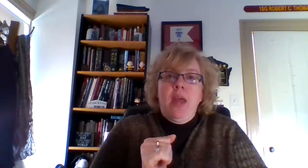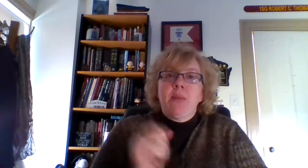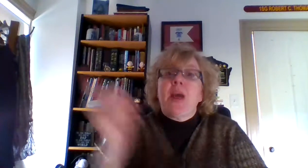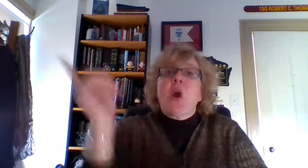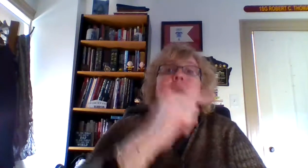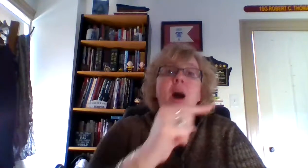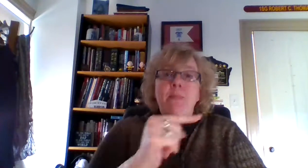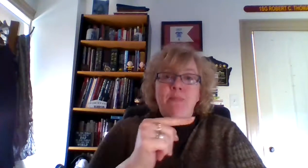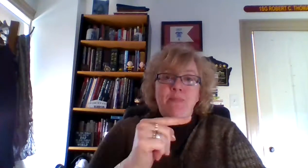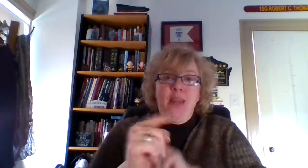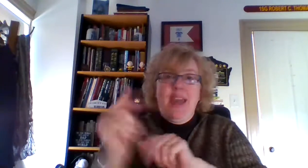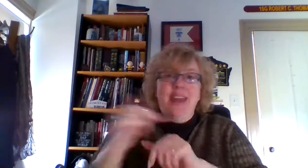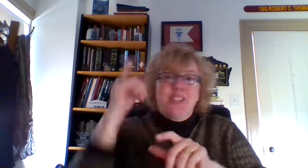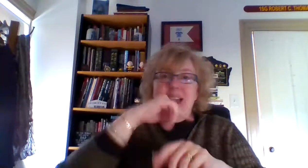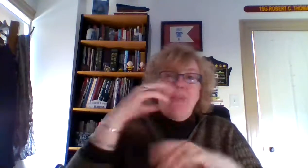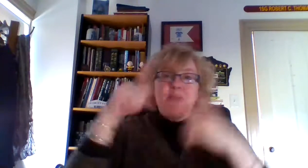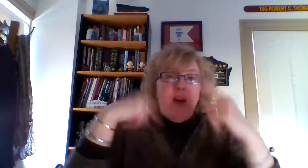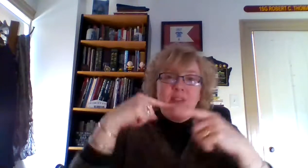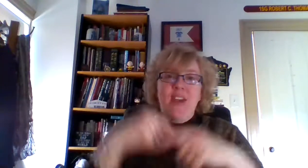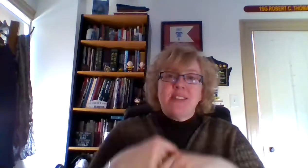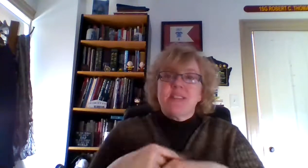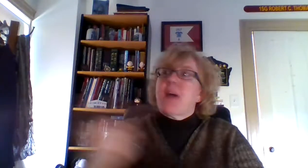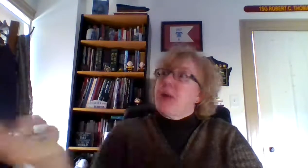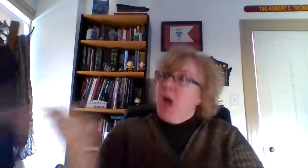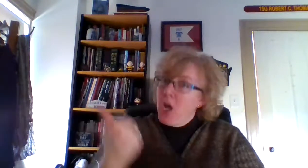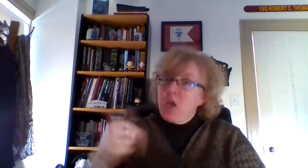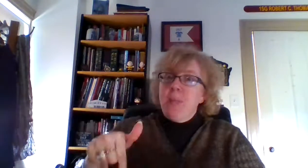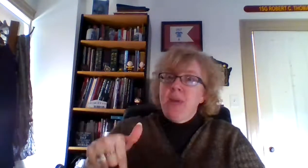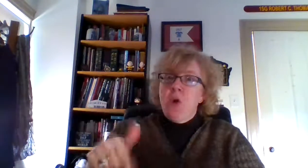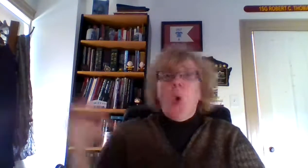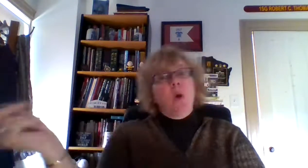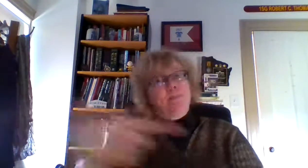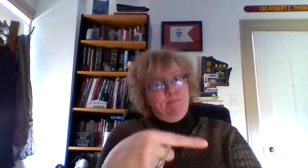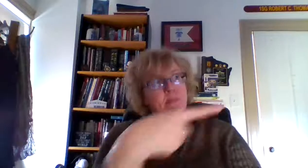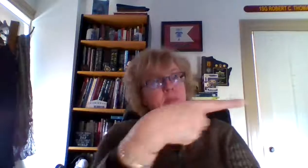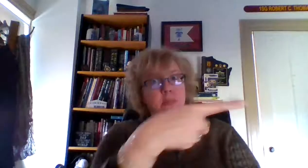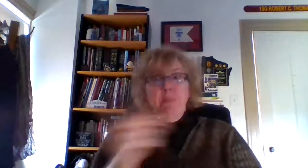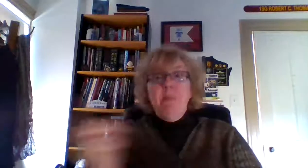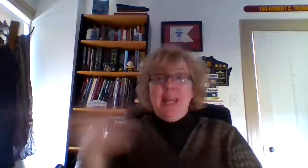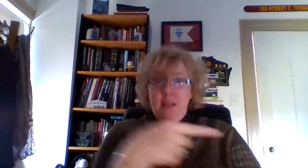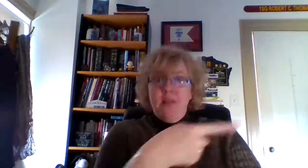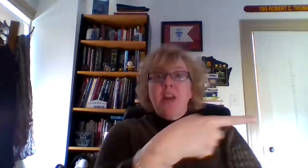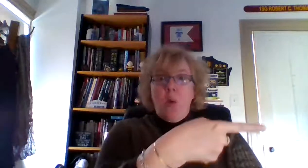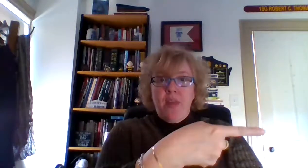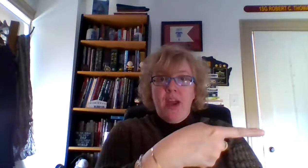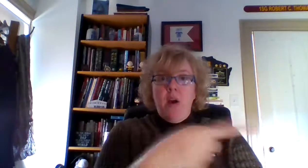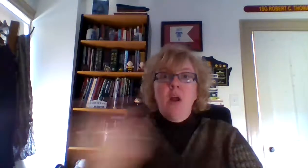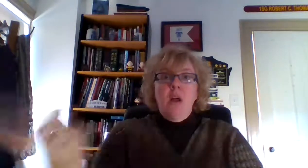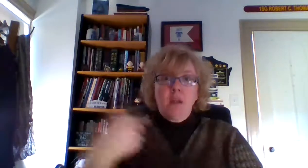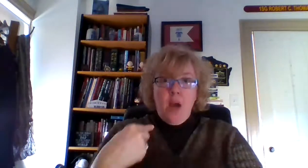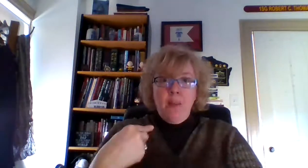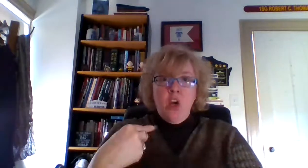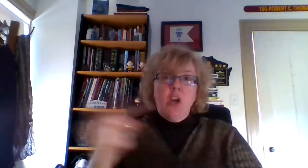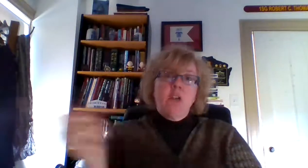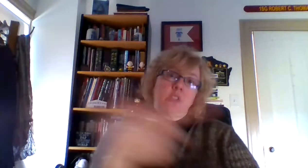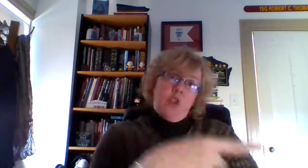be like, oh, come. You can't be in front of my face. It's gotta be come here, or meaning then go there. Come here, go